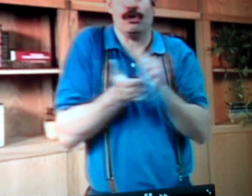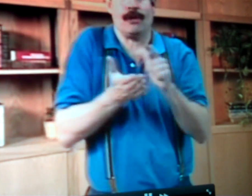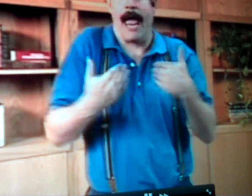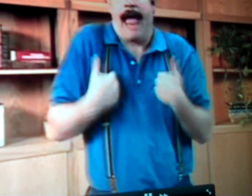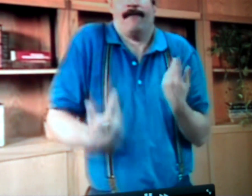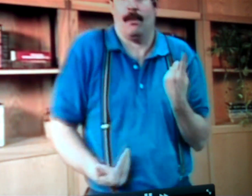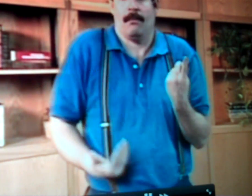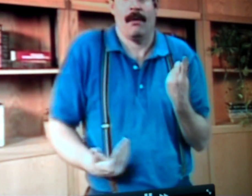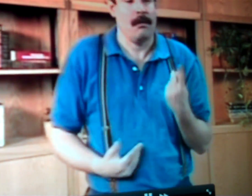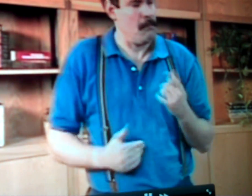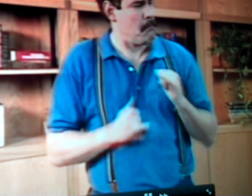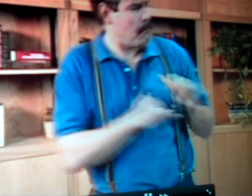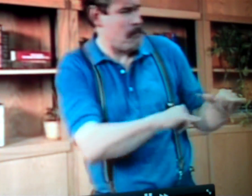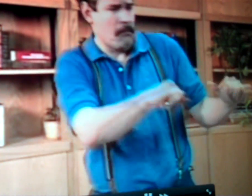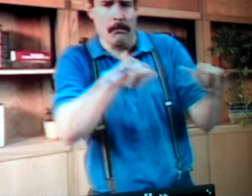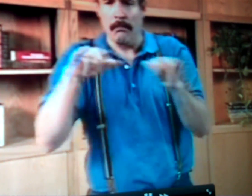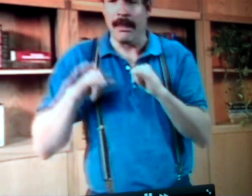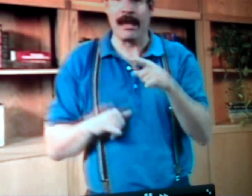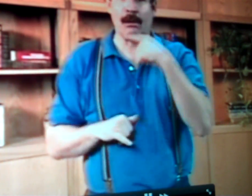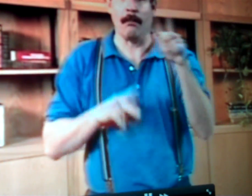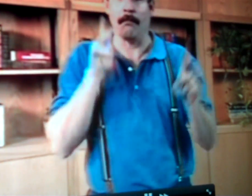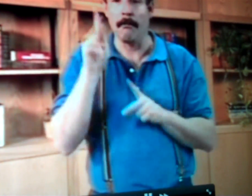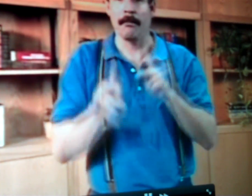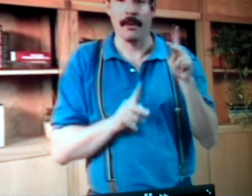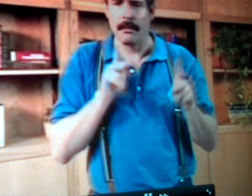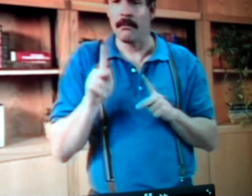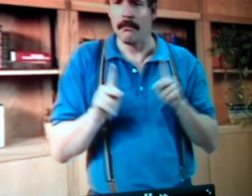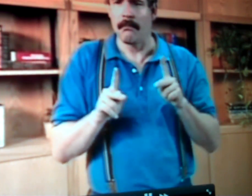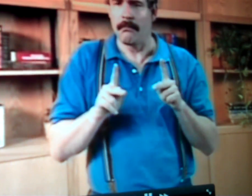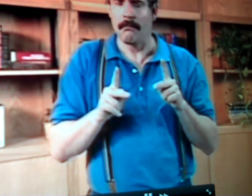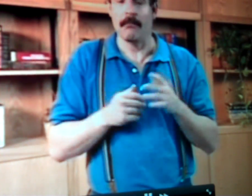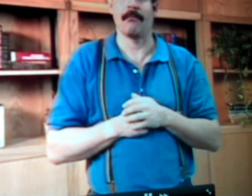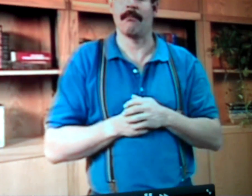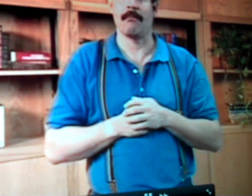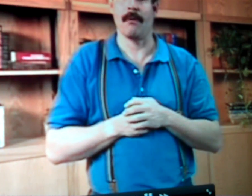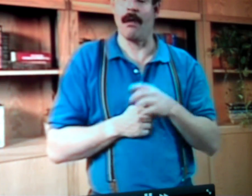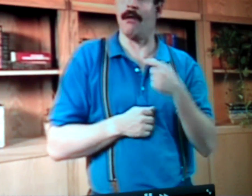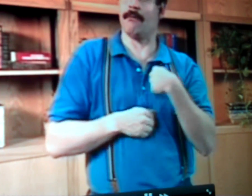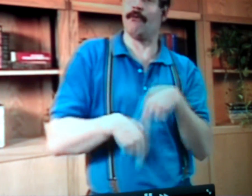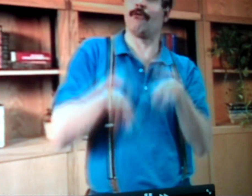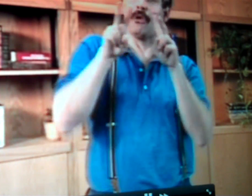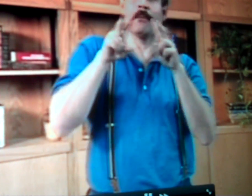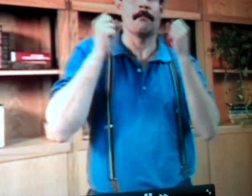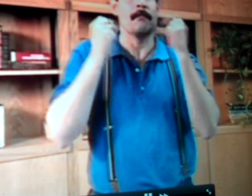I looked at myself and noticed that everyone else looked exactly like me.